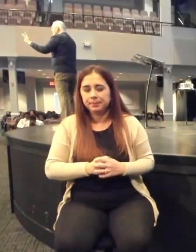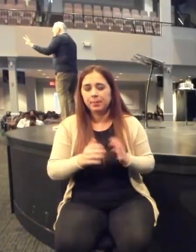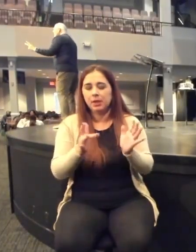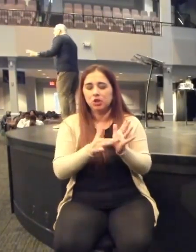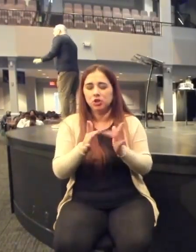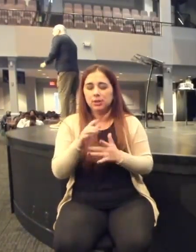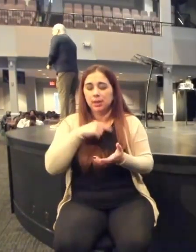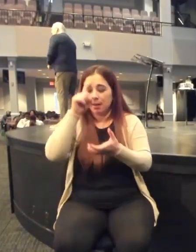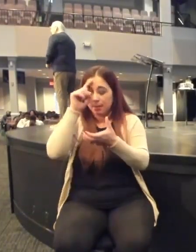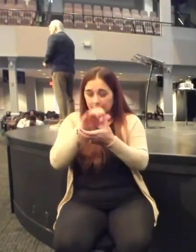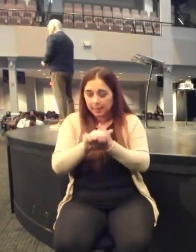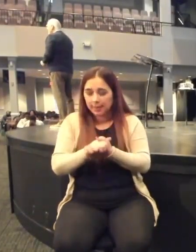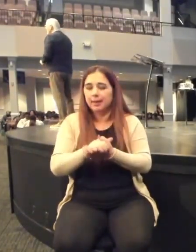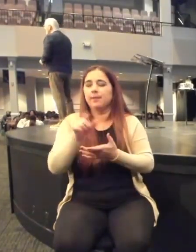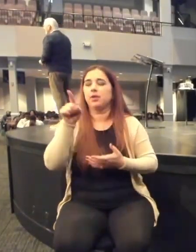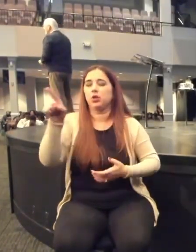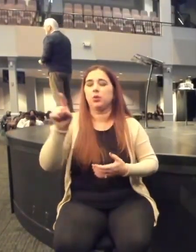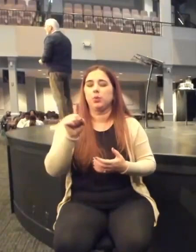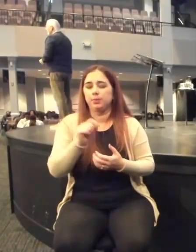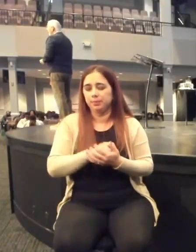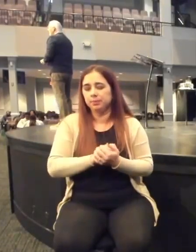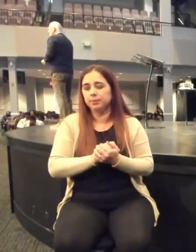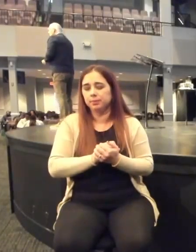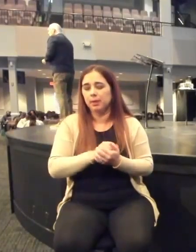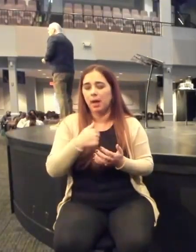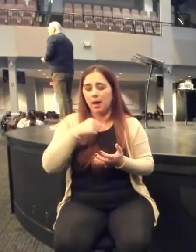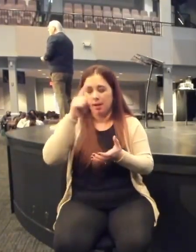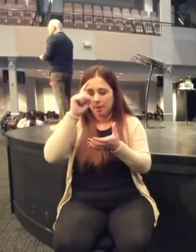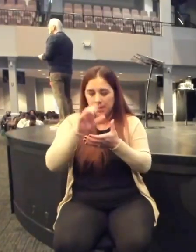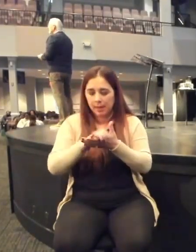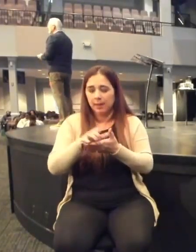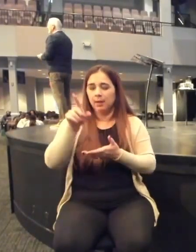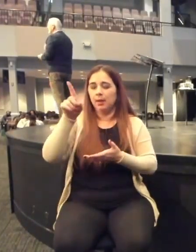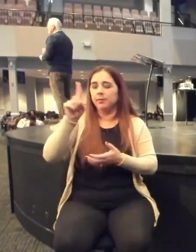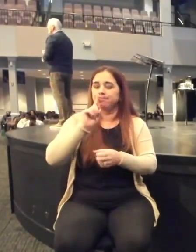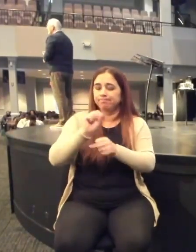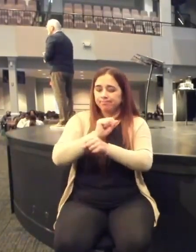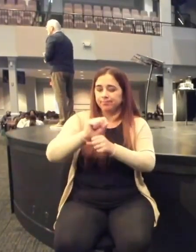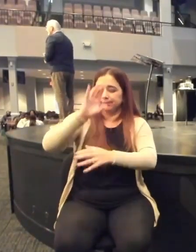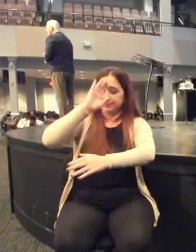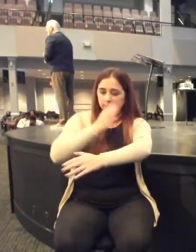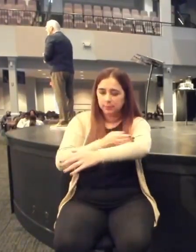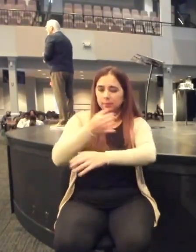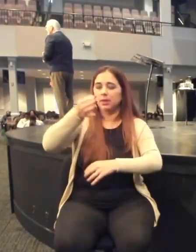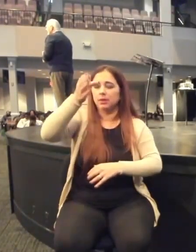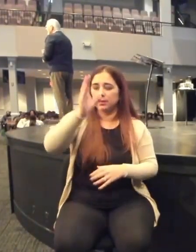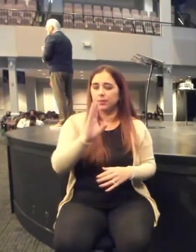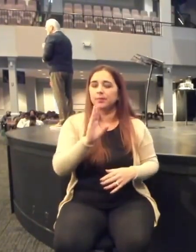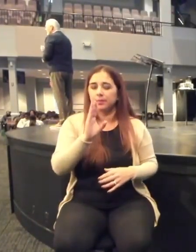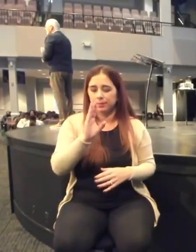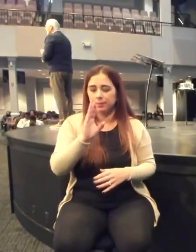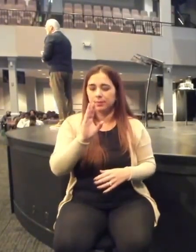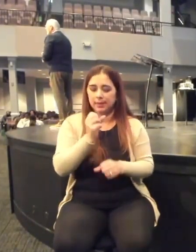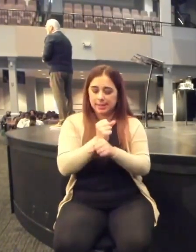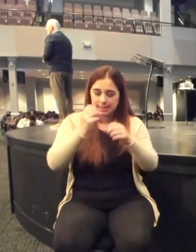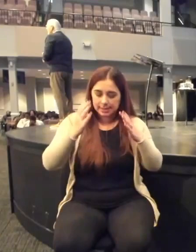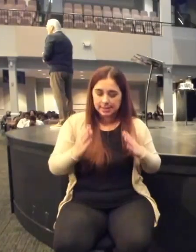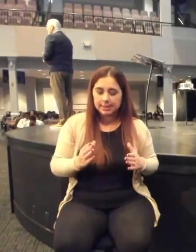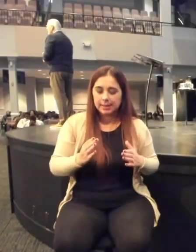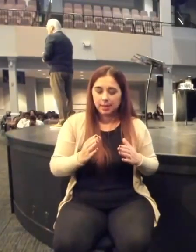Jesus, I believe in you. I believe you are the Son of God, the